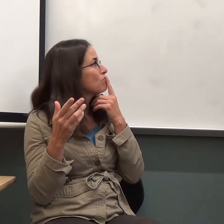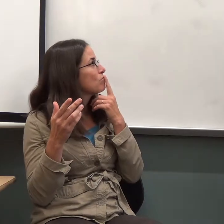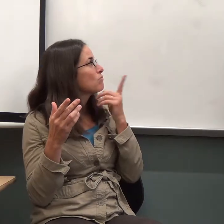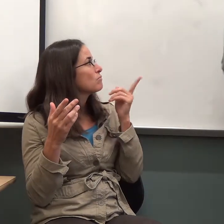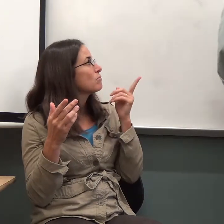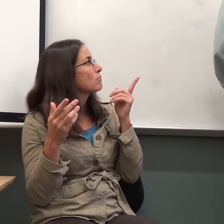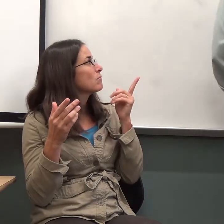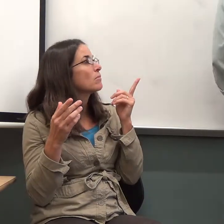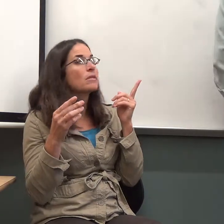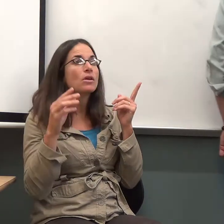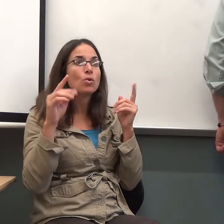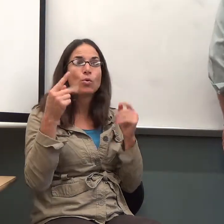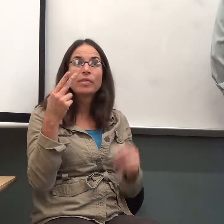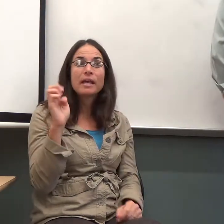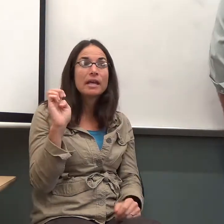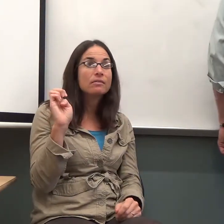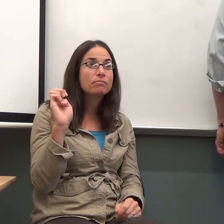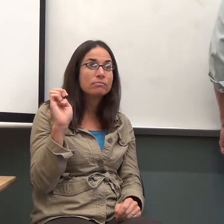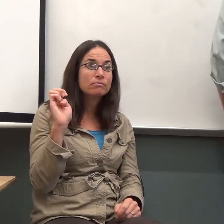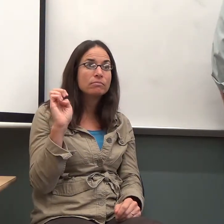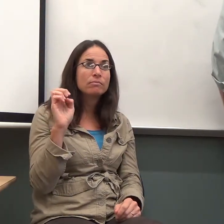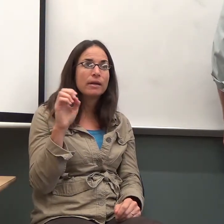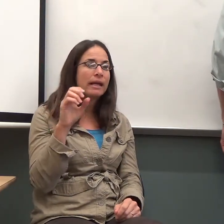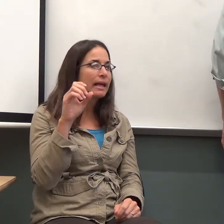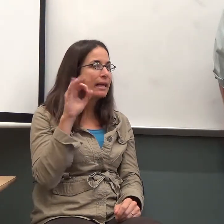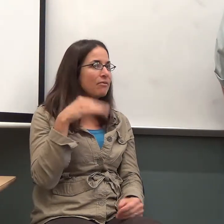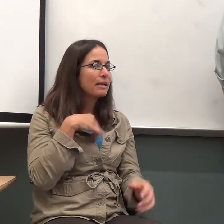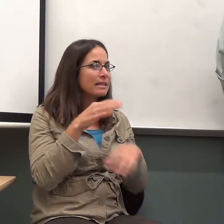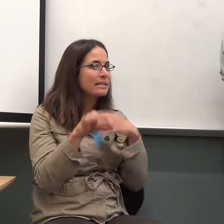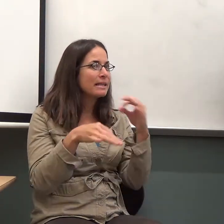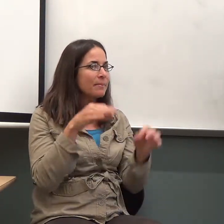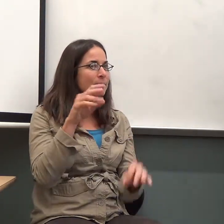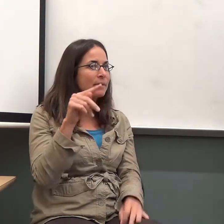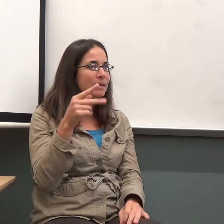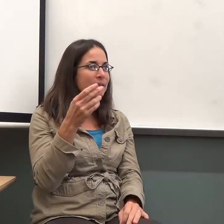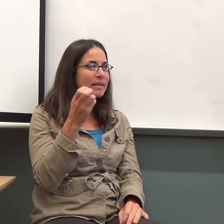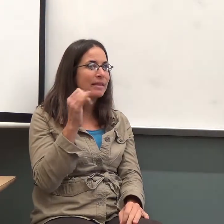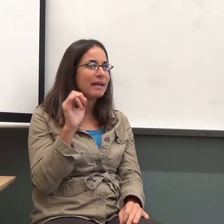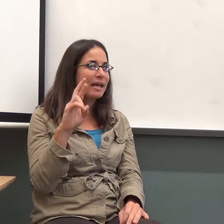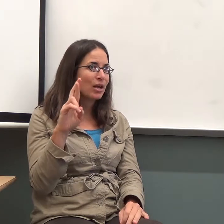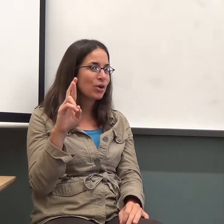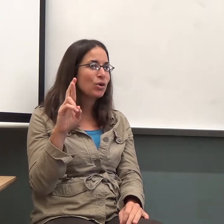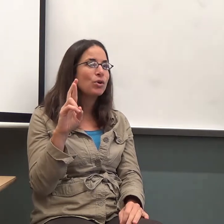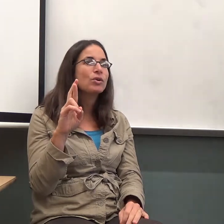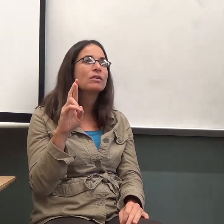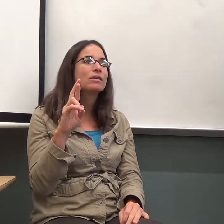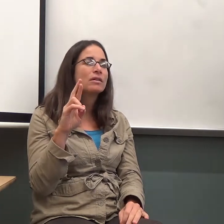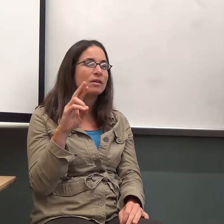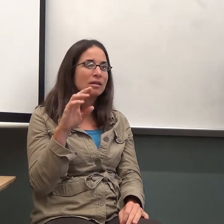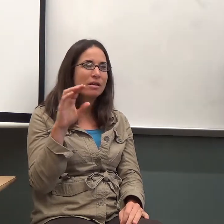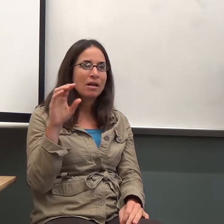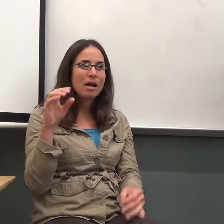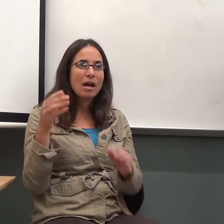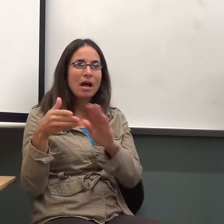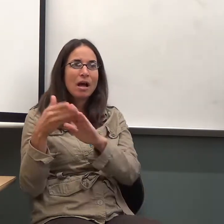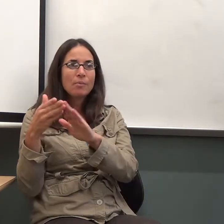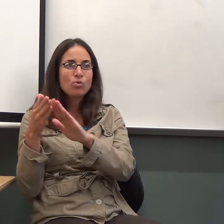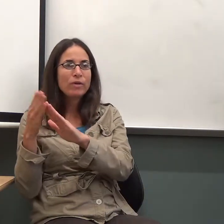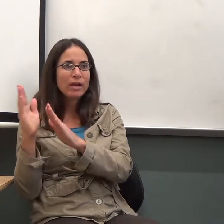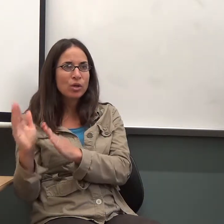no. But if I write there, what have I done? I believe that. Operator and there, Yeah. this is